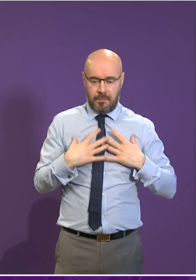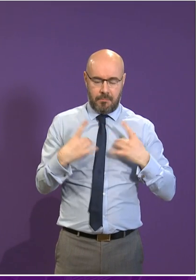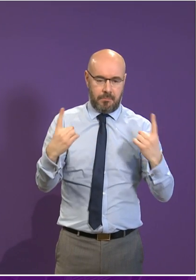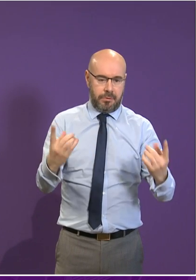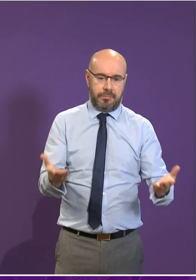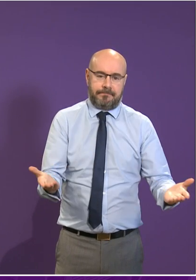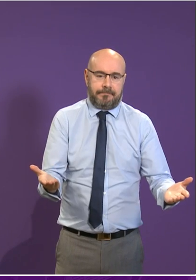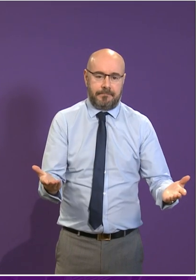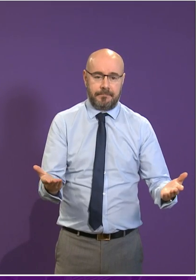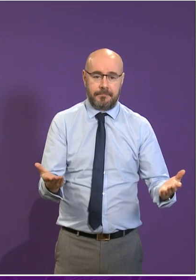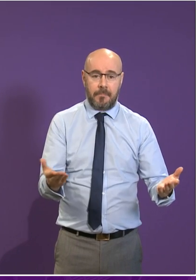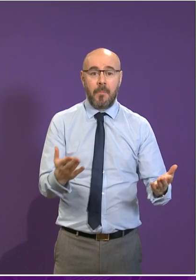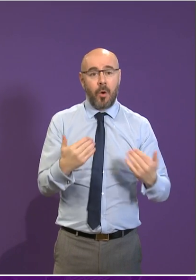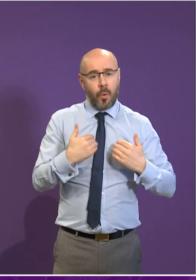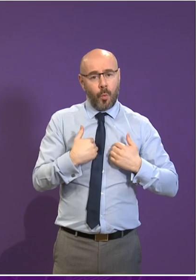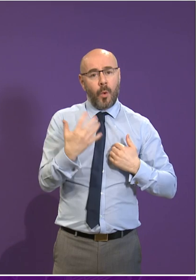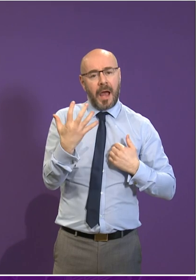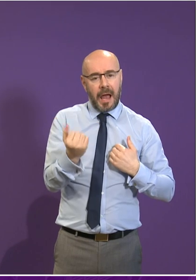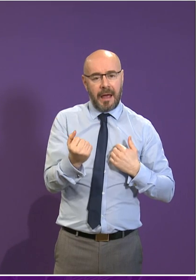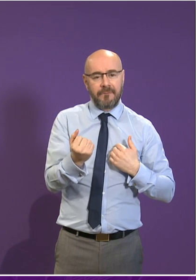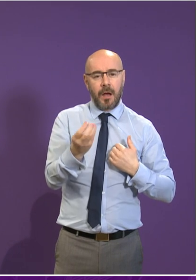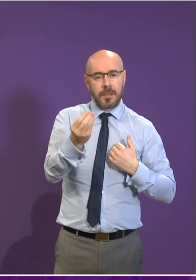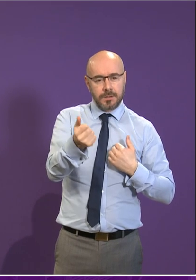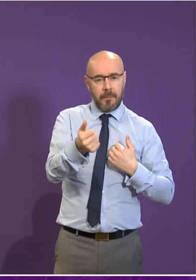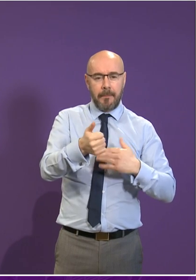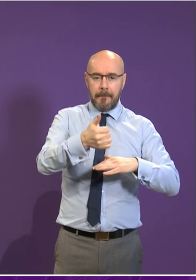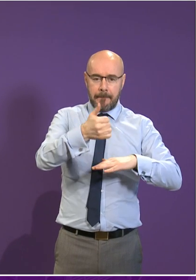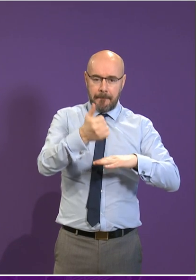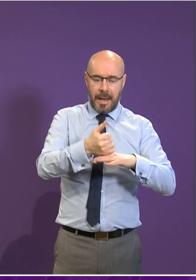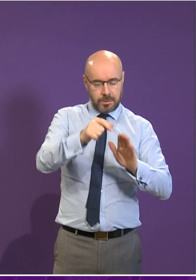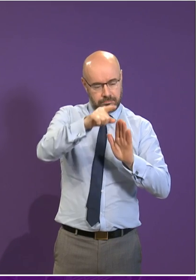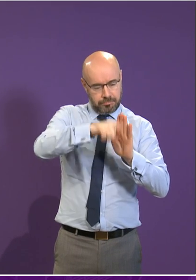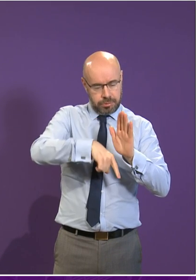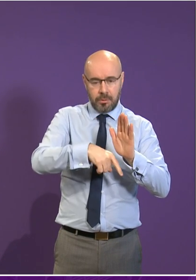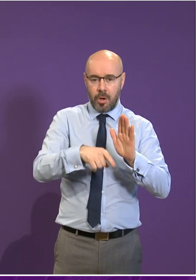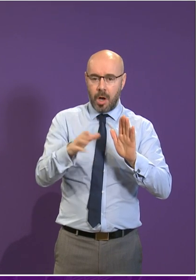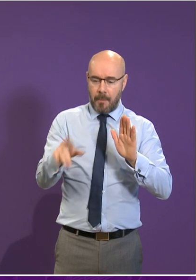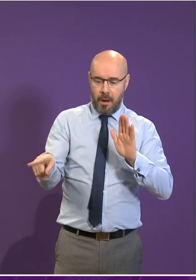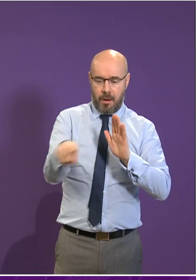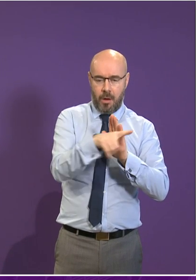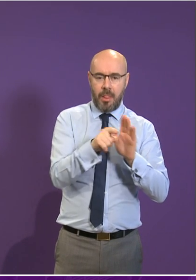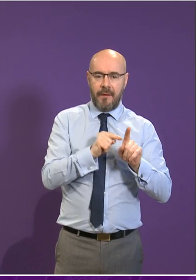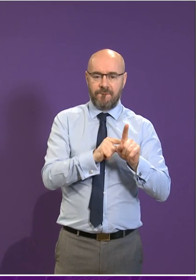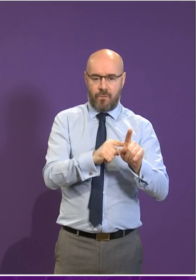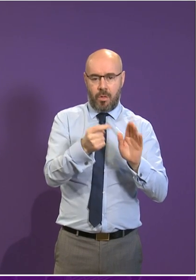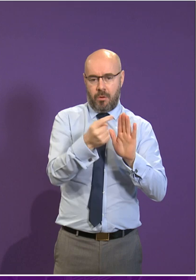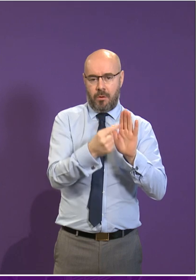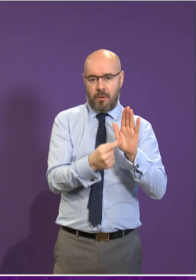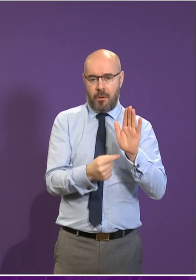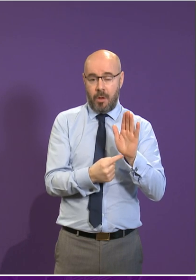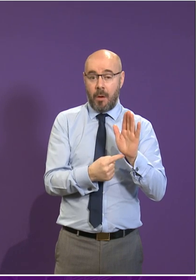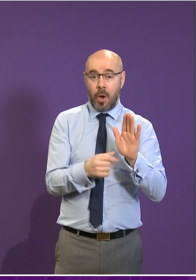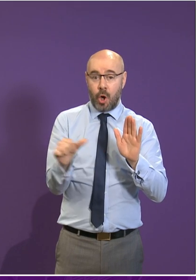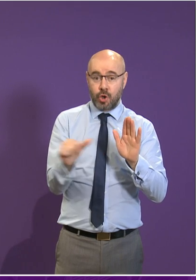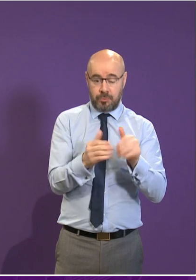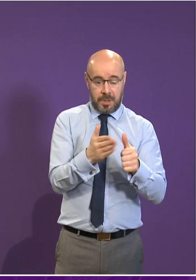do have a certain basic understanding about what that should look like, and that should be, it should be open and